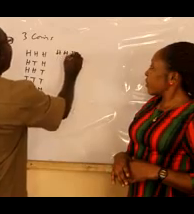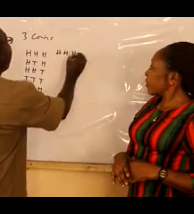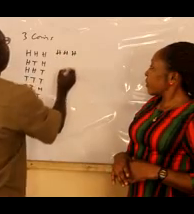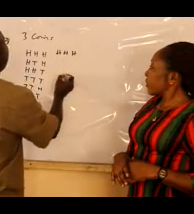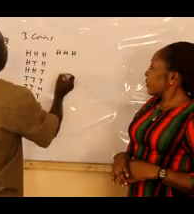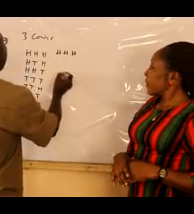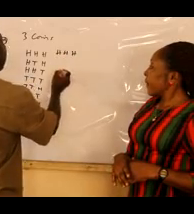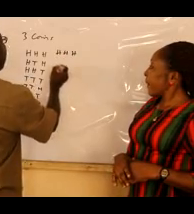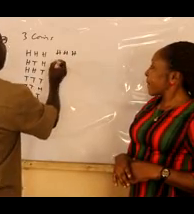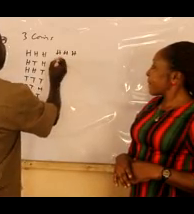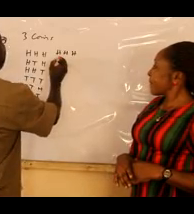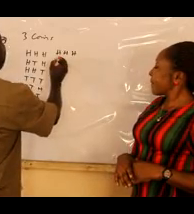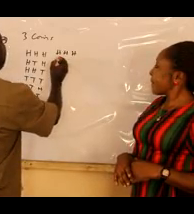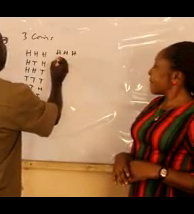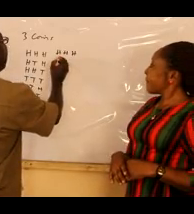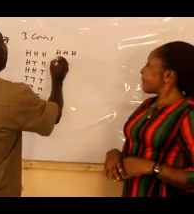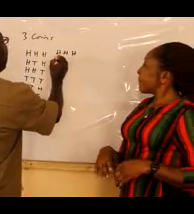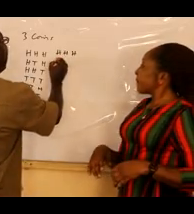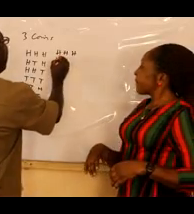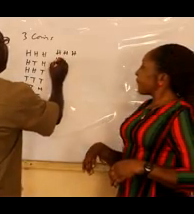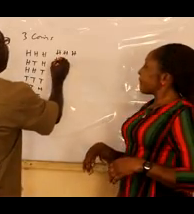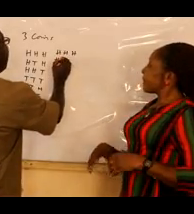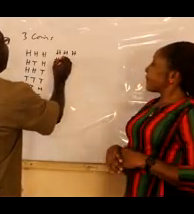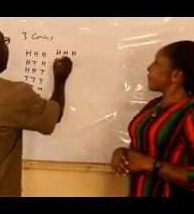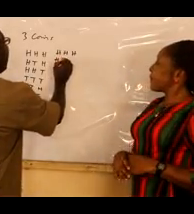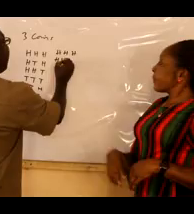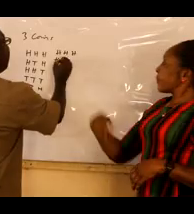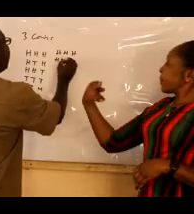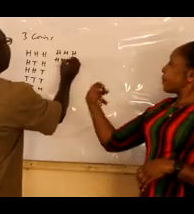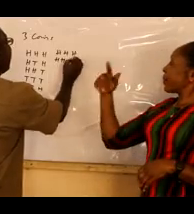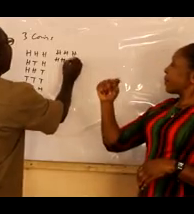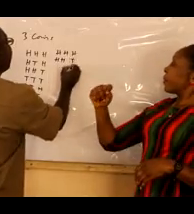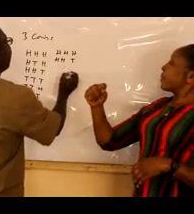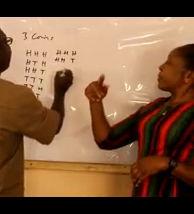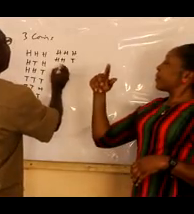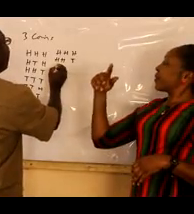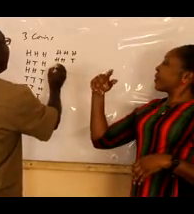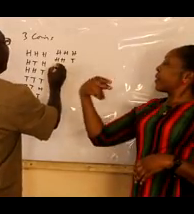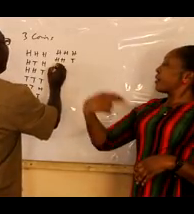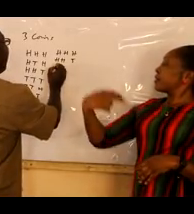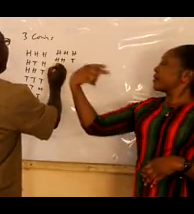head, head. Let me finish with head. Head, head, tail.